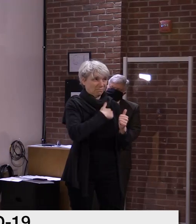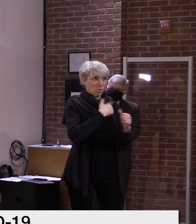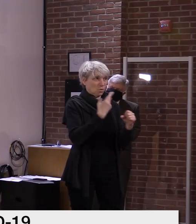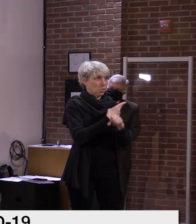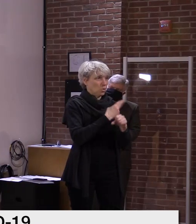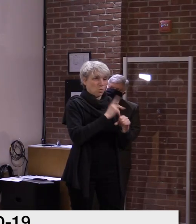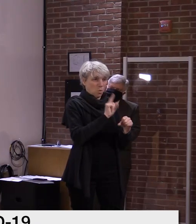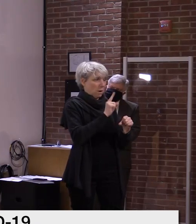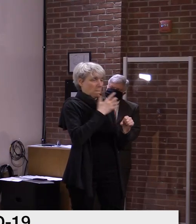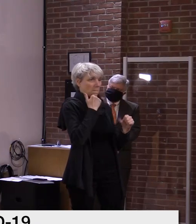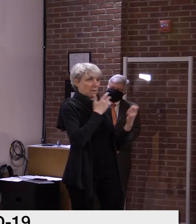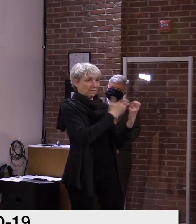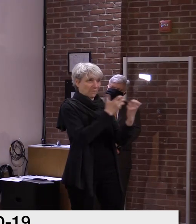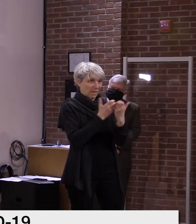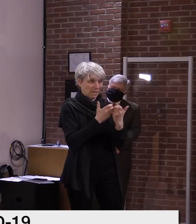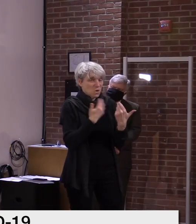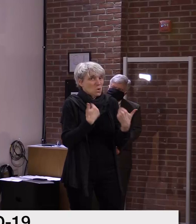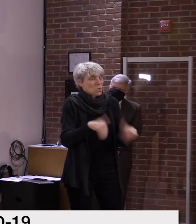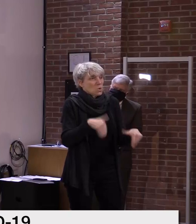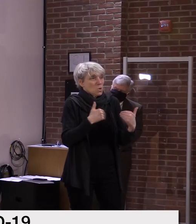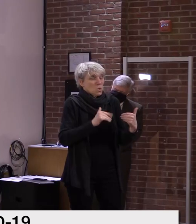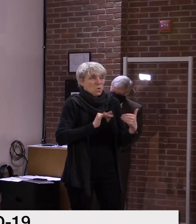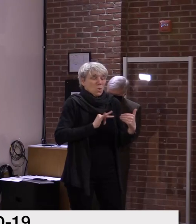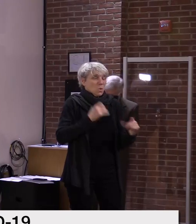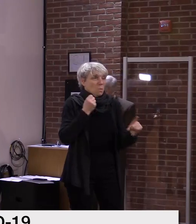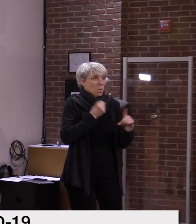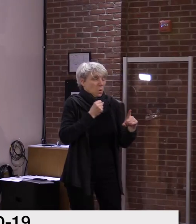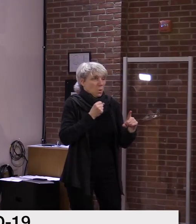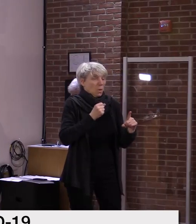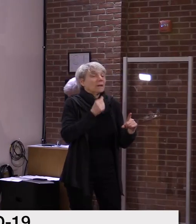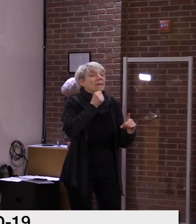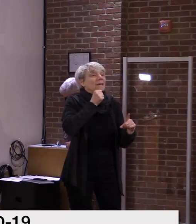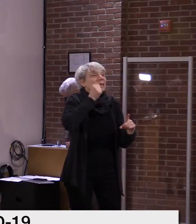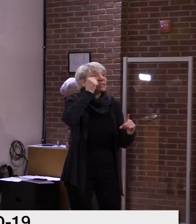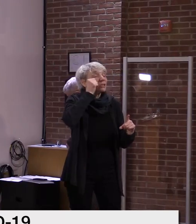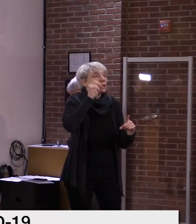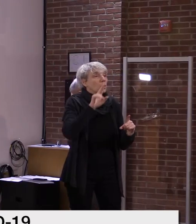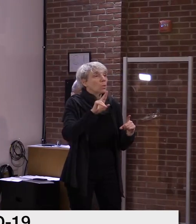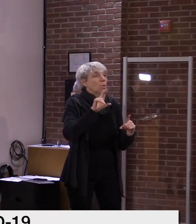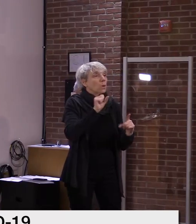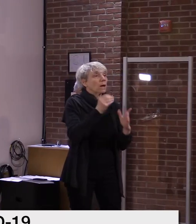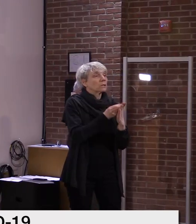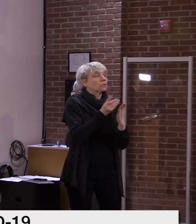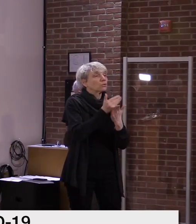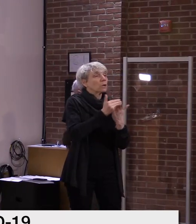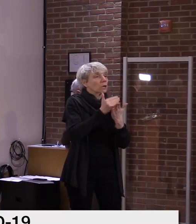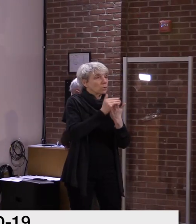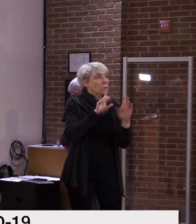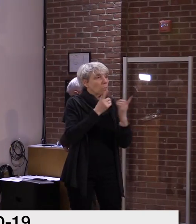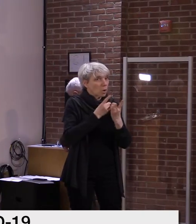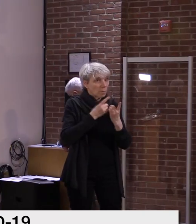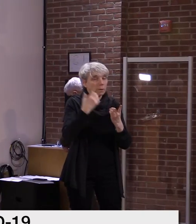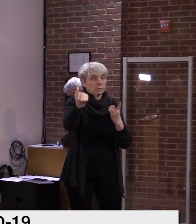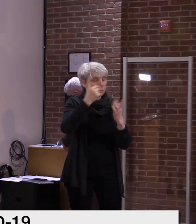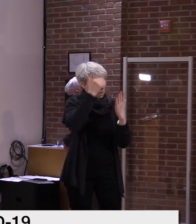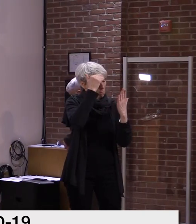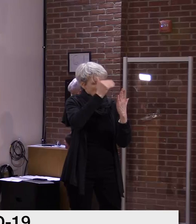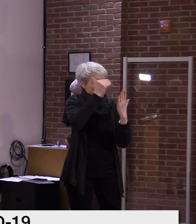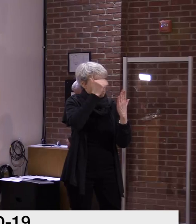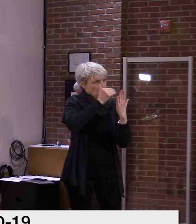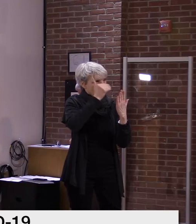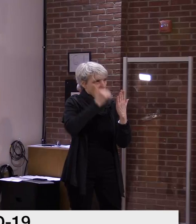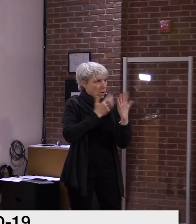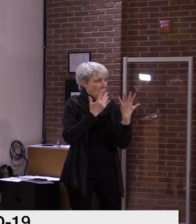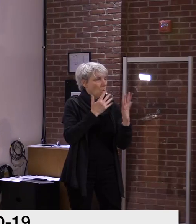received some of the guidelines yesterday from the Treasury, and we haven't had time to go through them.